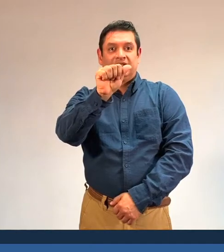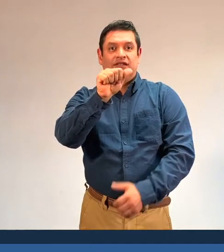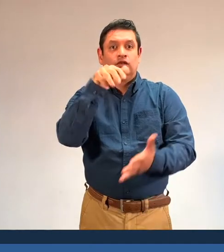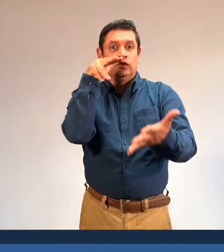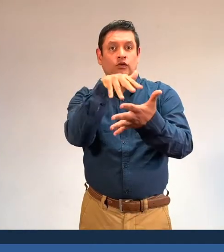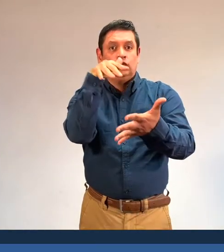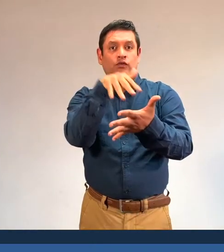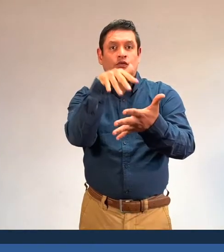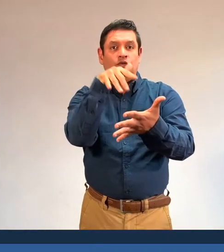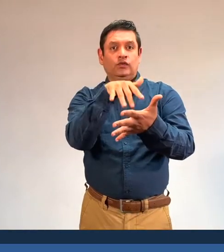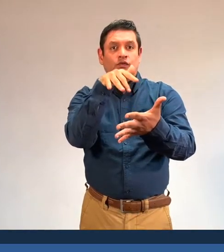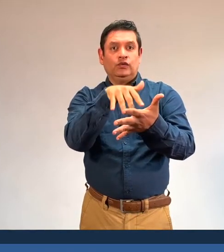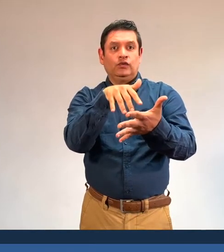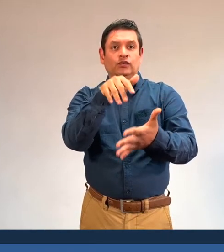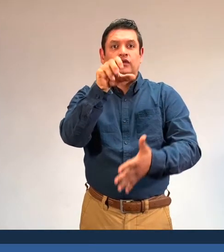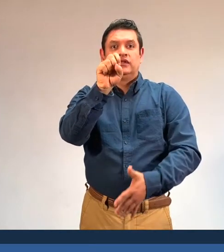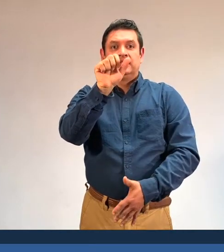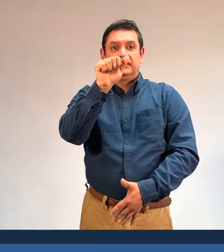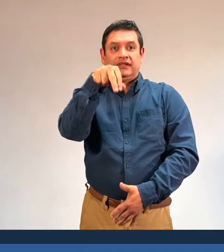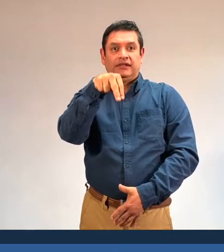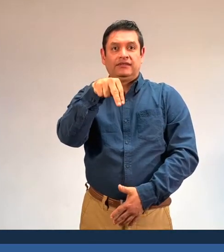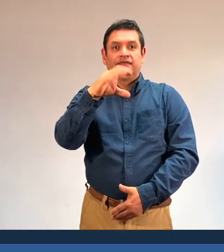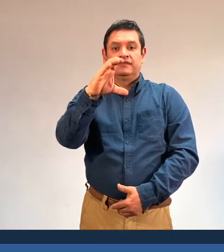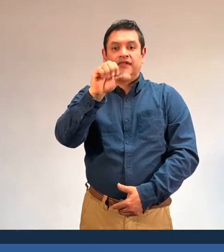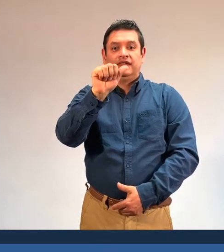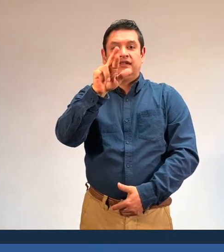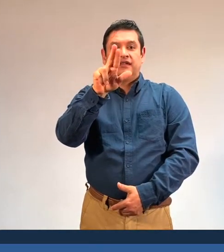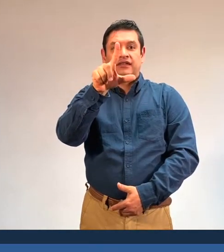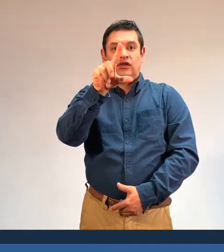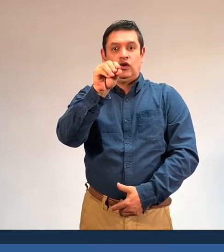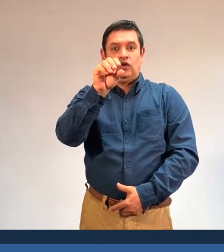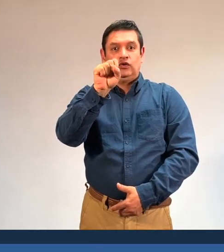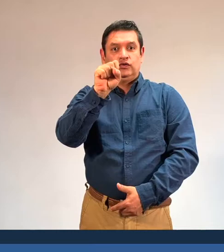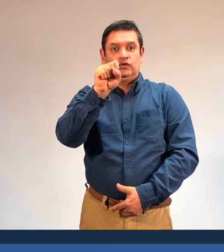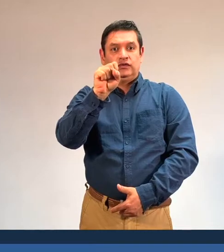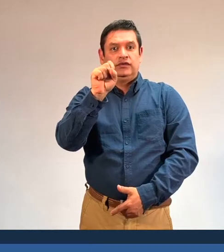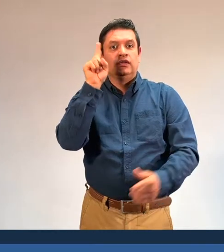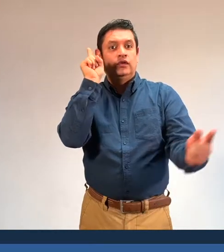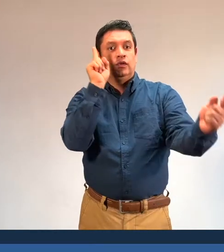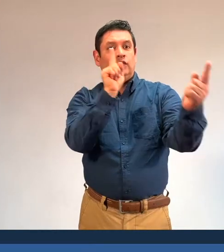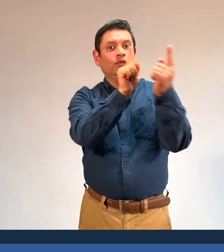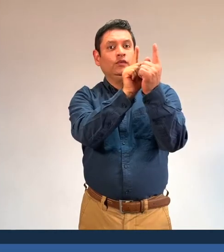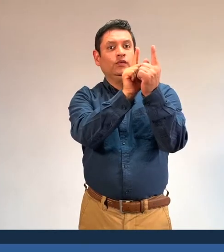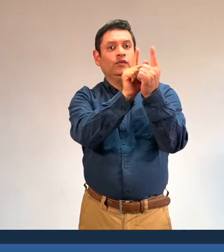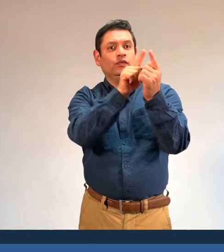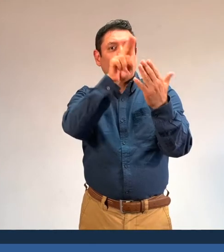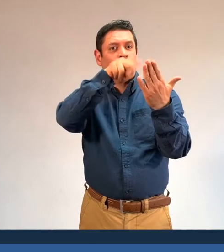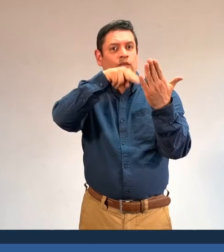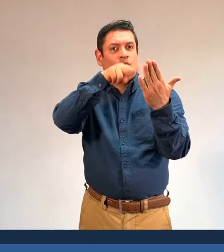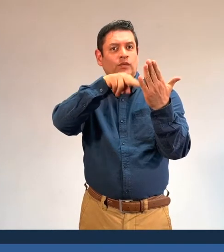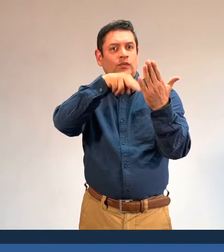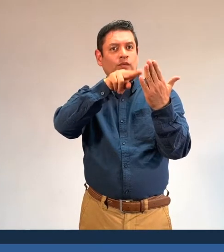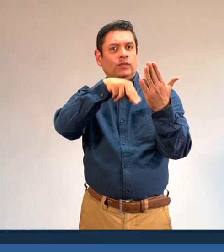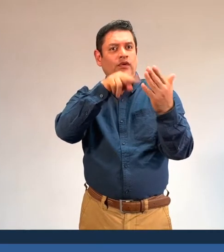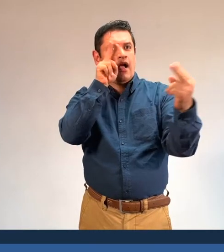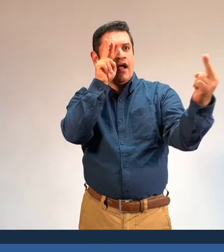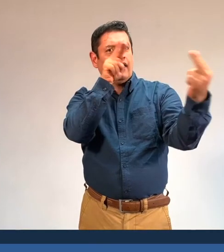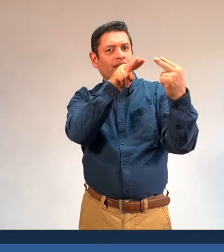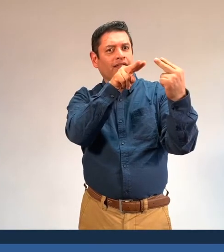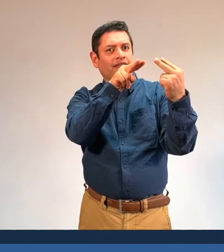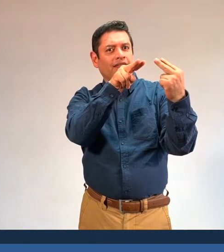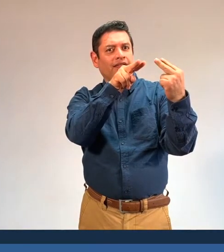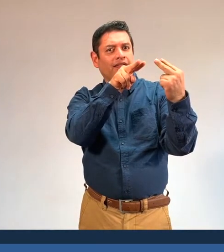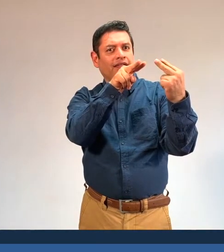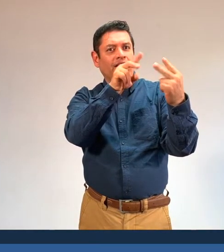in the Academy of San Carlos, attended a drawing contest in which José participated. Olga and José met for the first time during